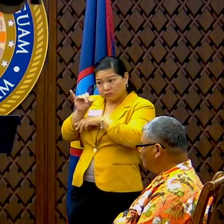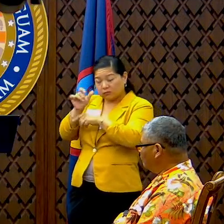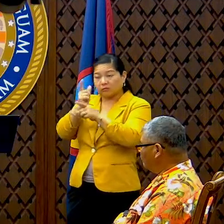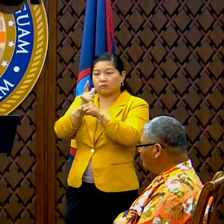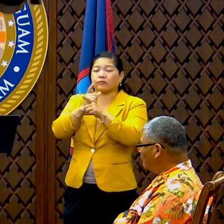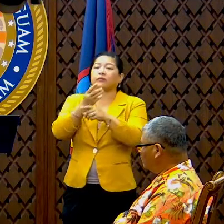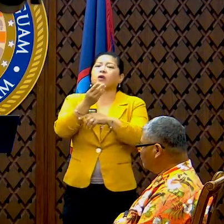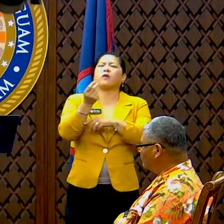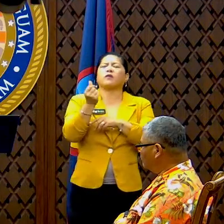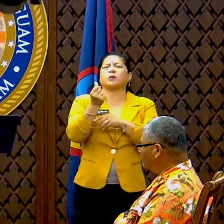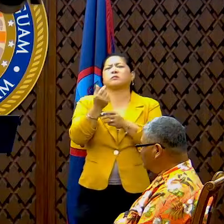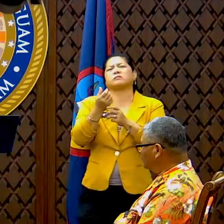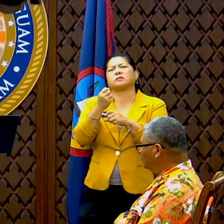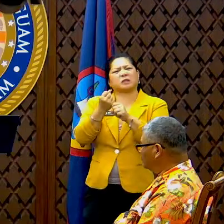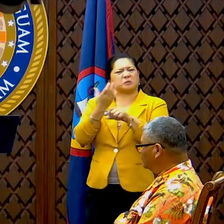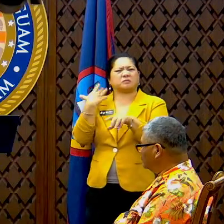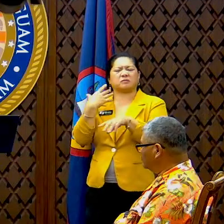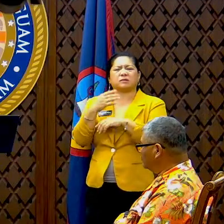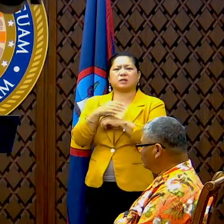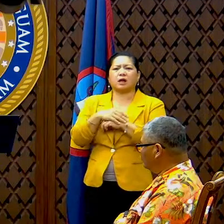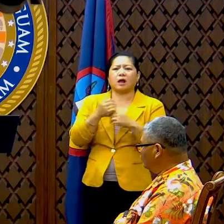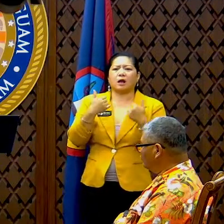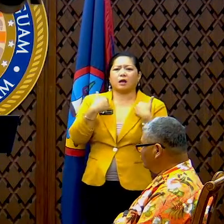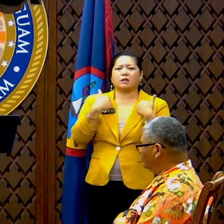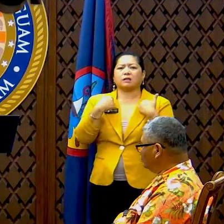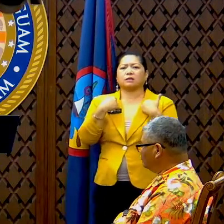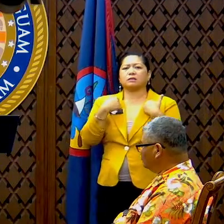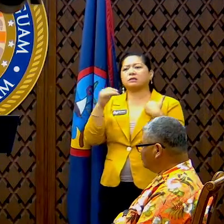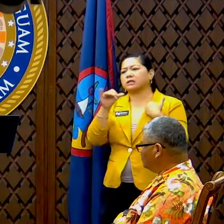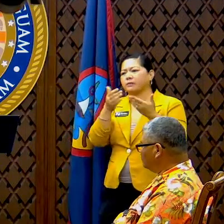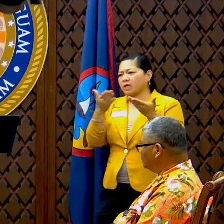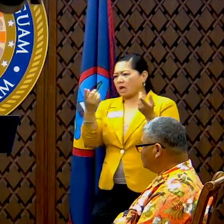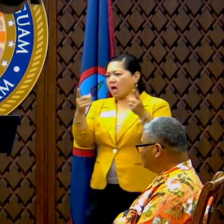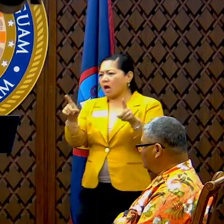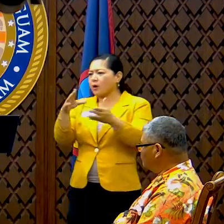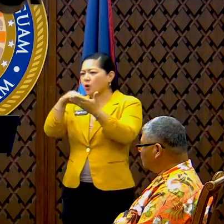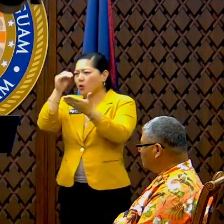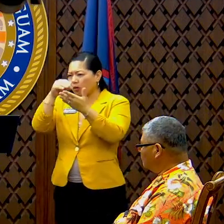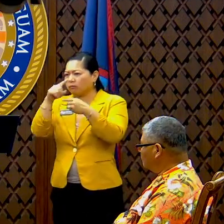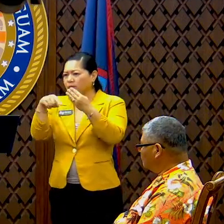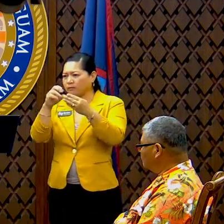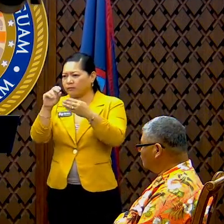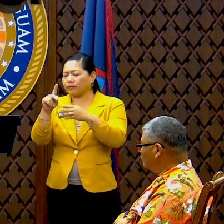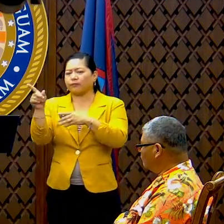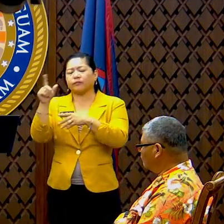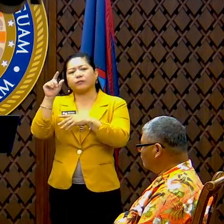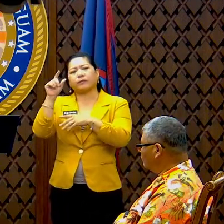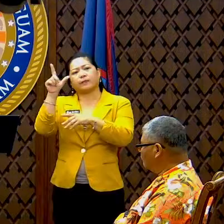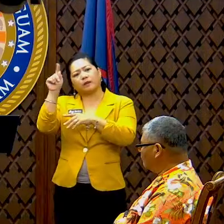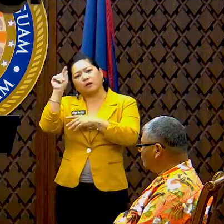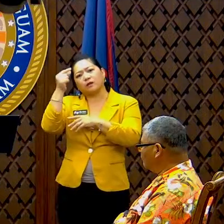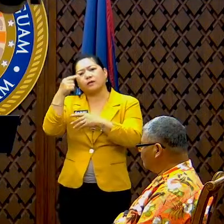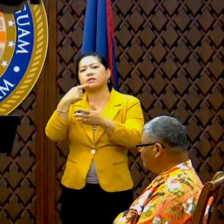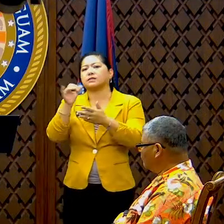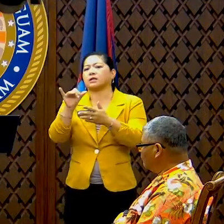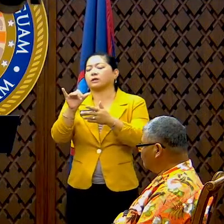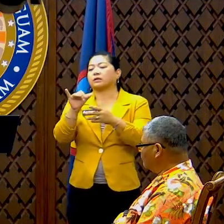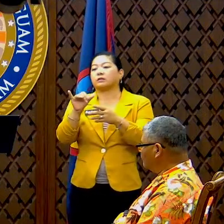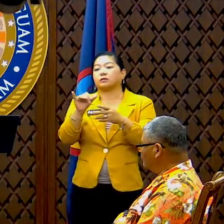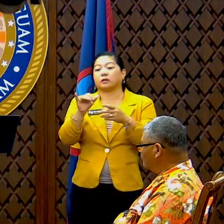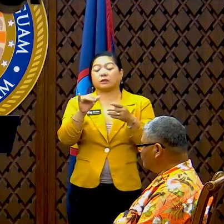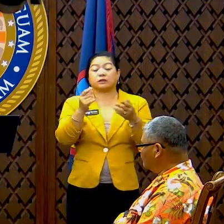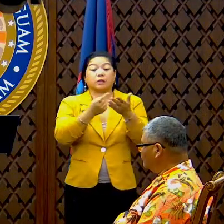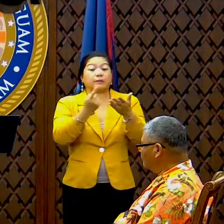A few years ago, we also had a situation that I learned about where there was an